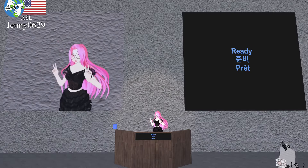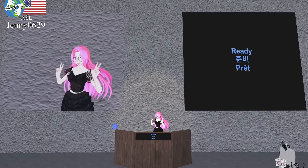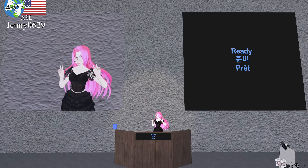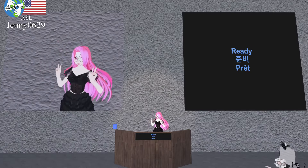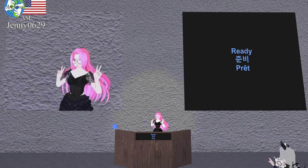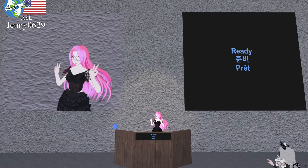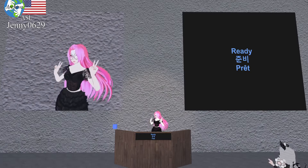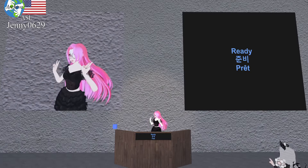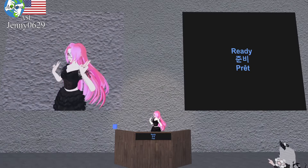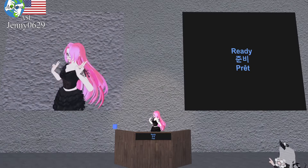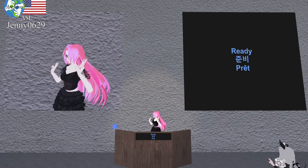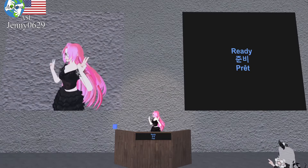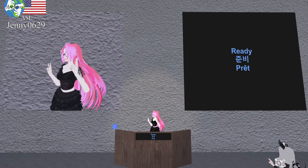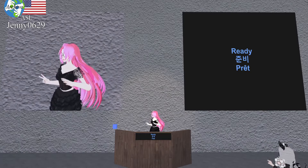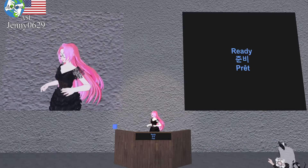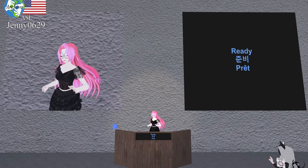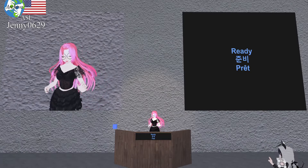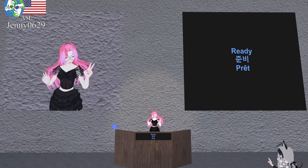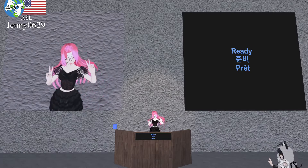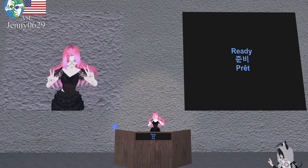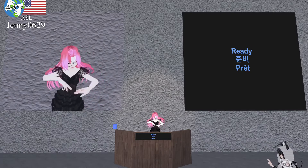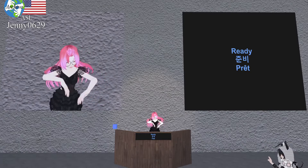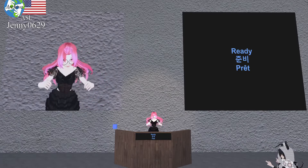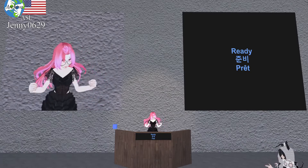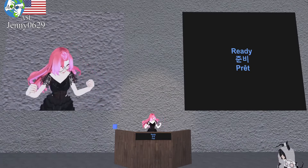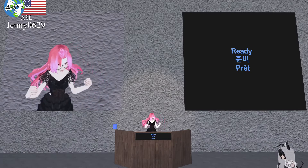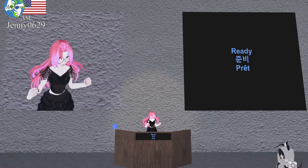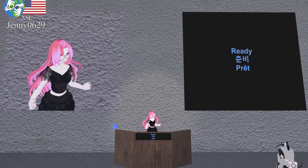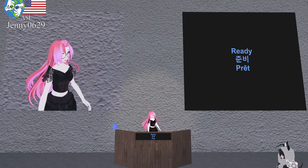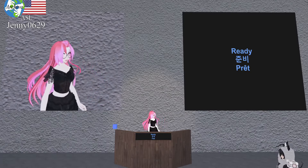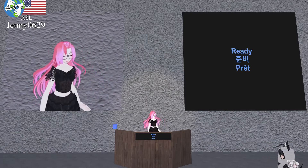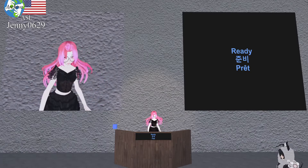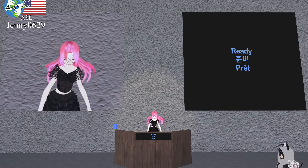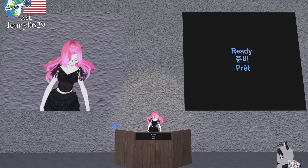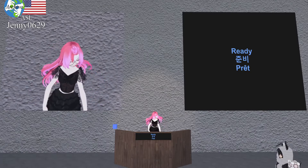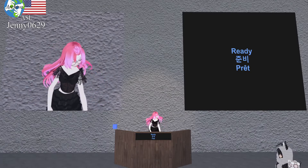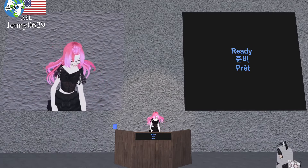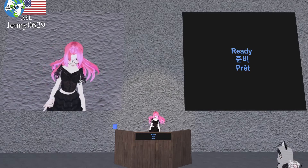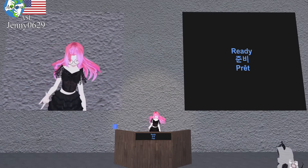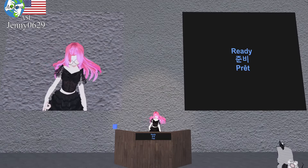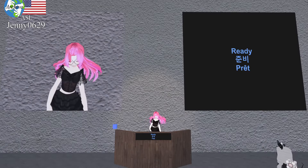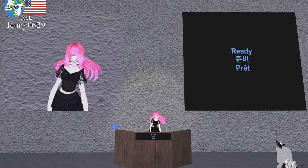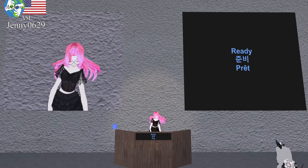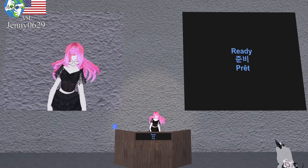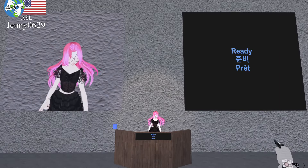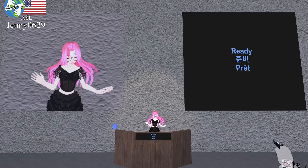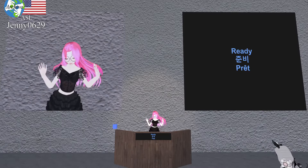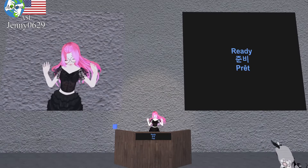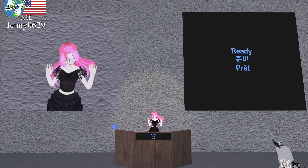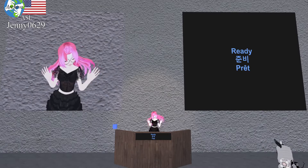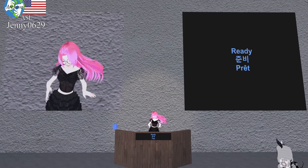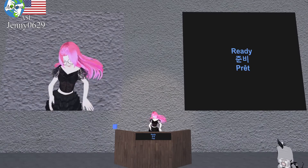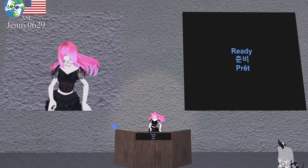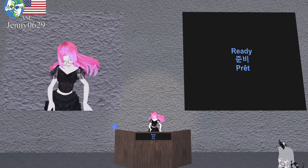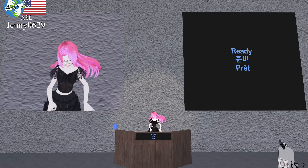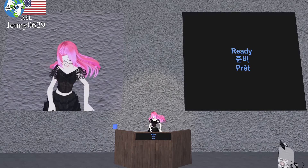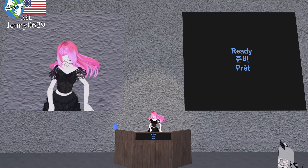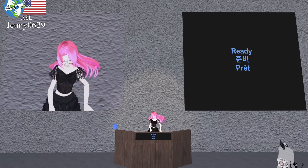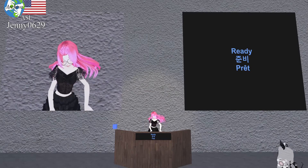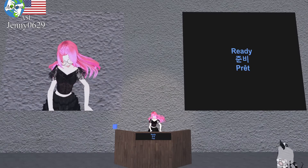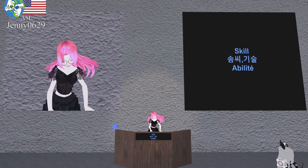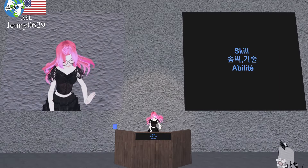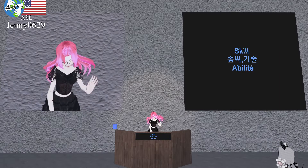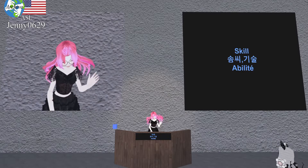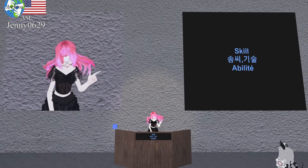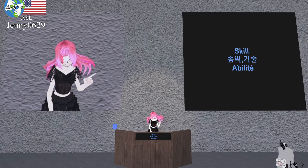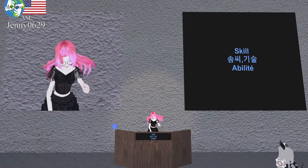kind of jumping up and down. Eee, I'm ready. I'm ready to open my Christmas presents. I'm ready for Christmas. I am.